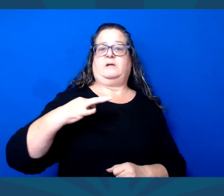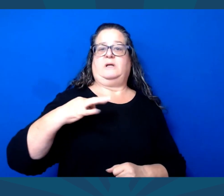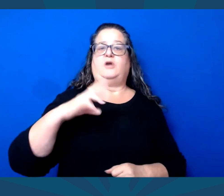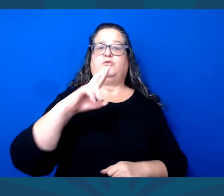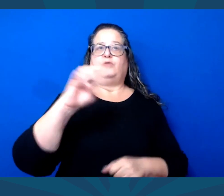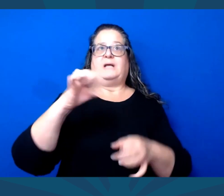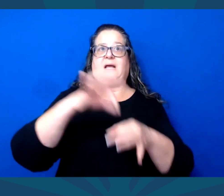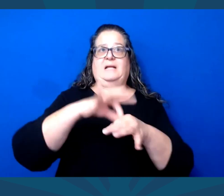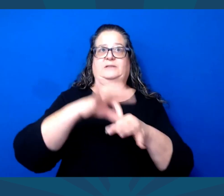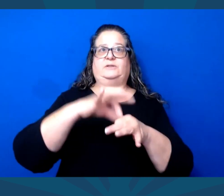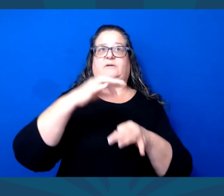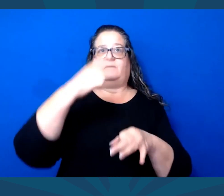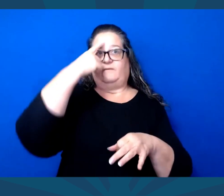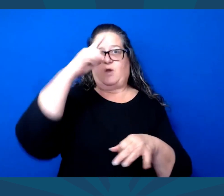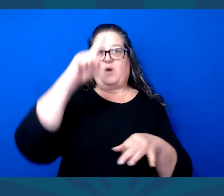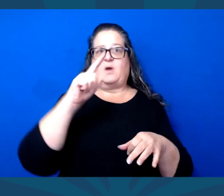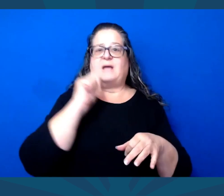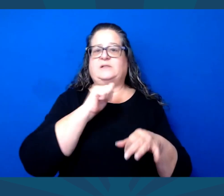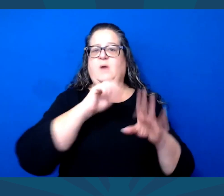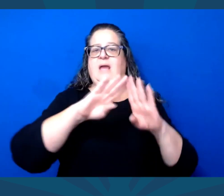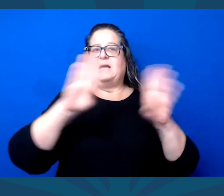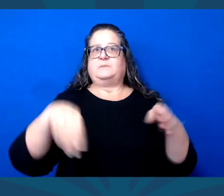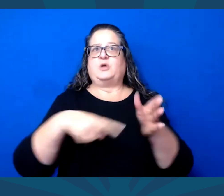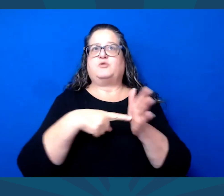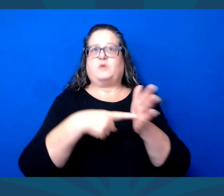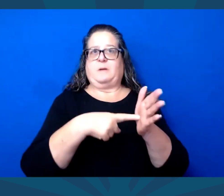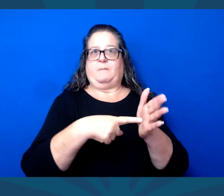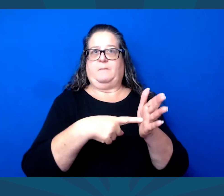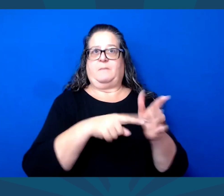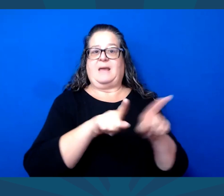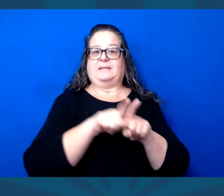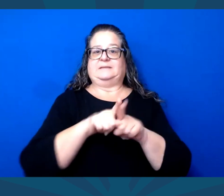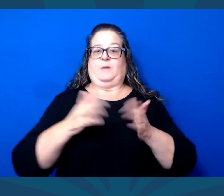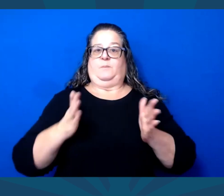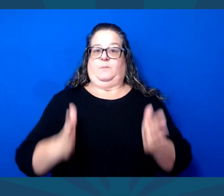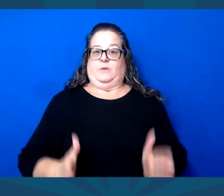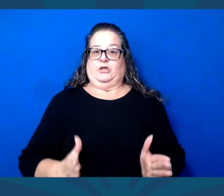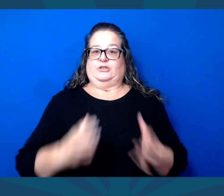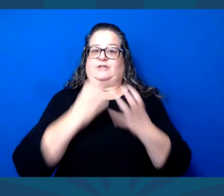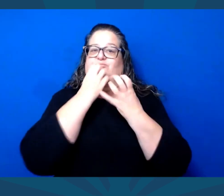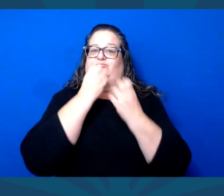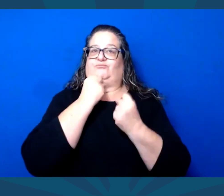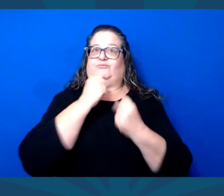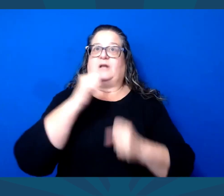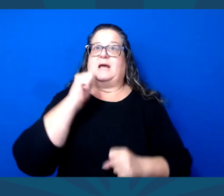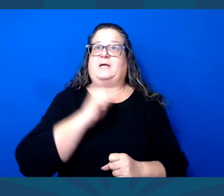Jennifer Pollock, Party Democratic, campaign funding, traditional.